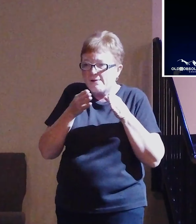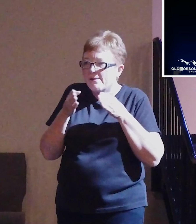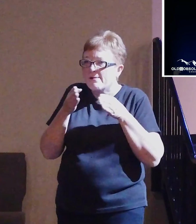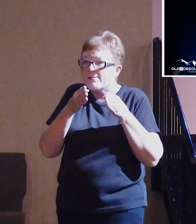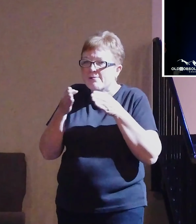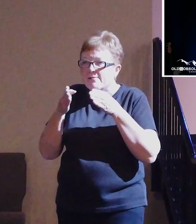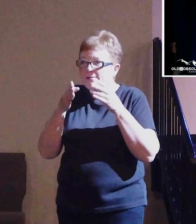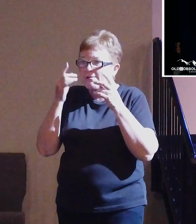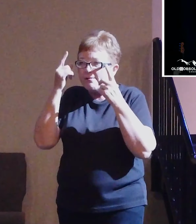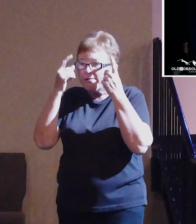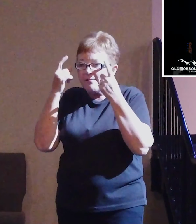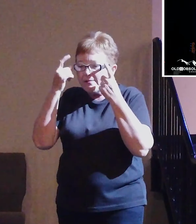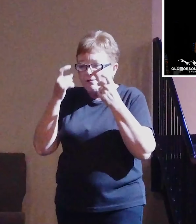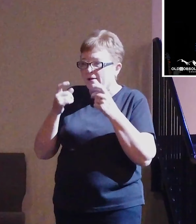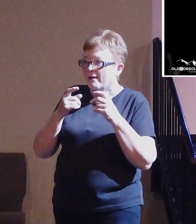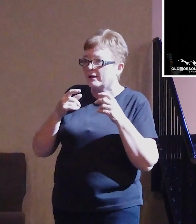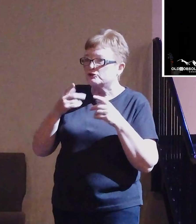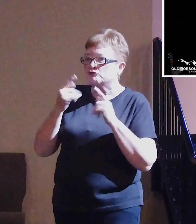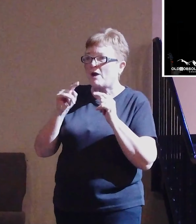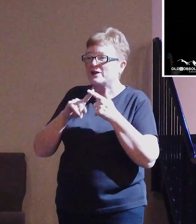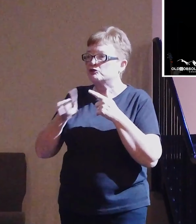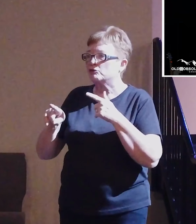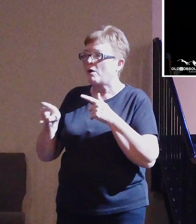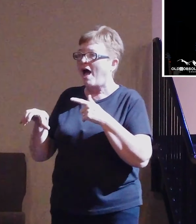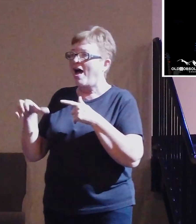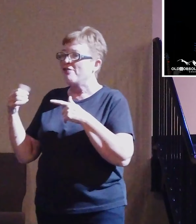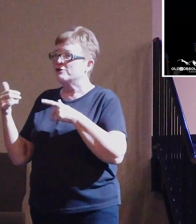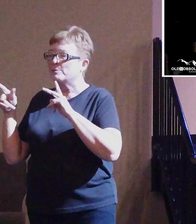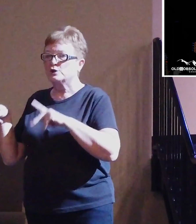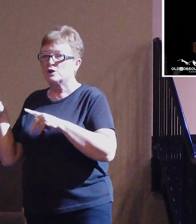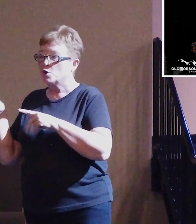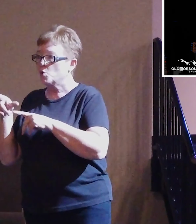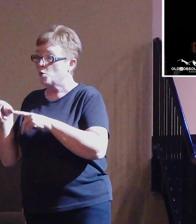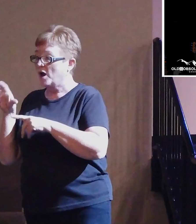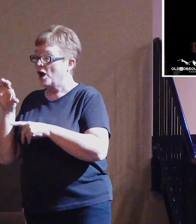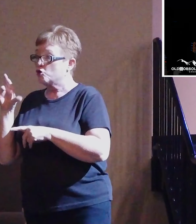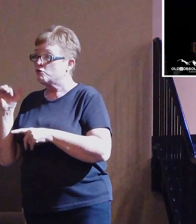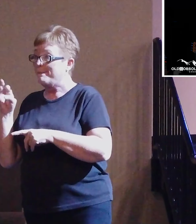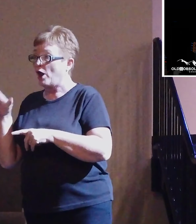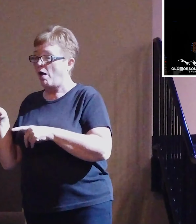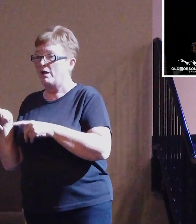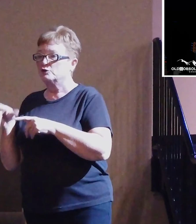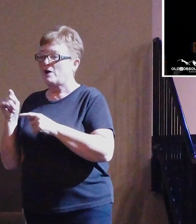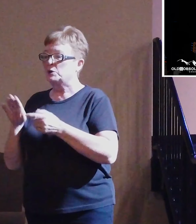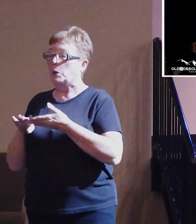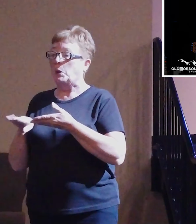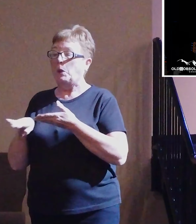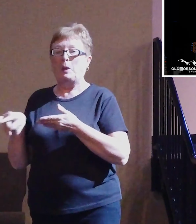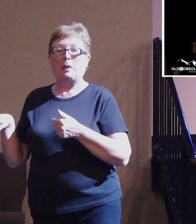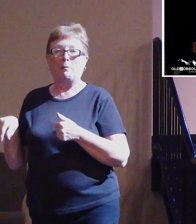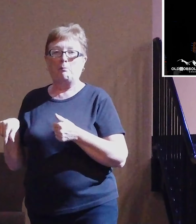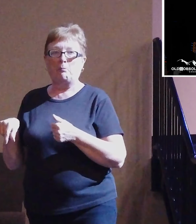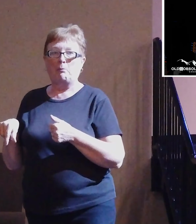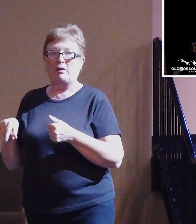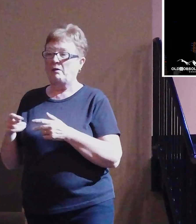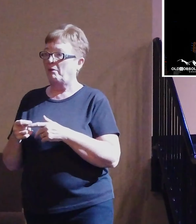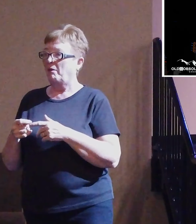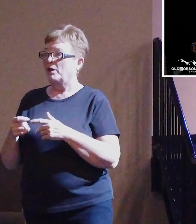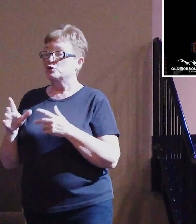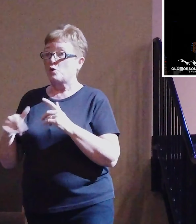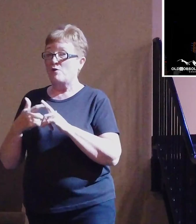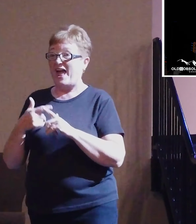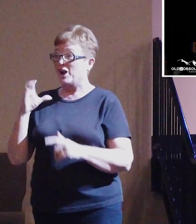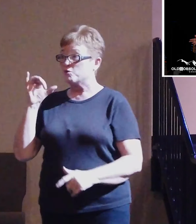someone off of a crime they committed, blatantly concocting lies so that